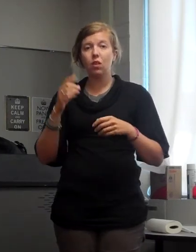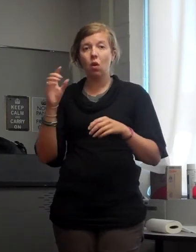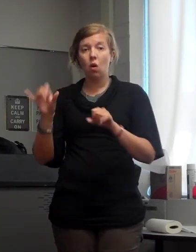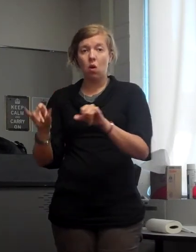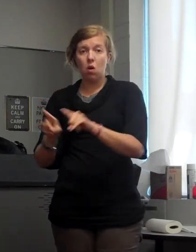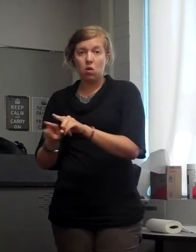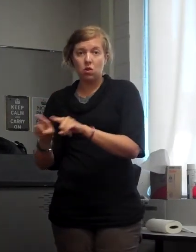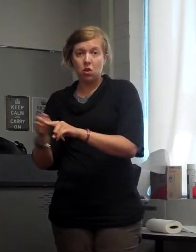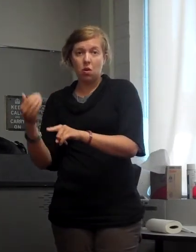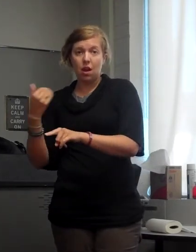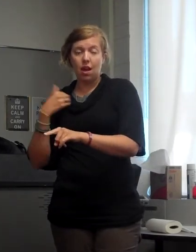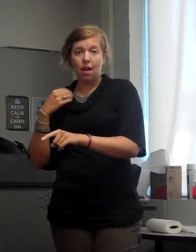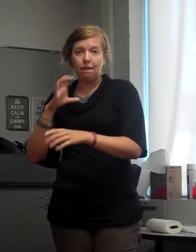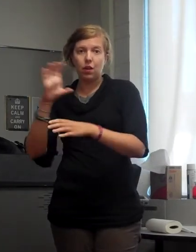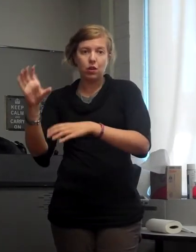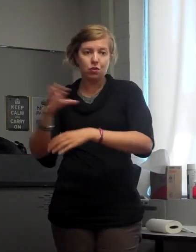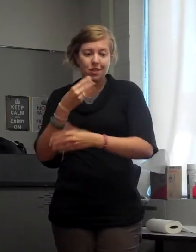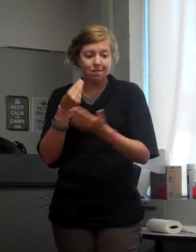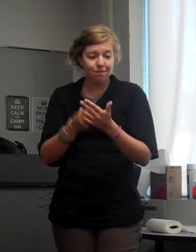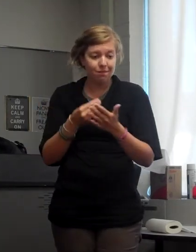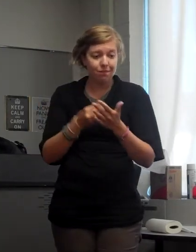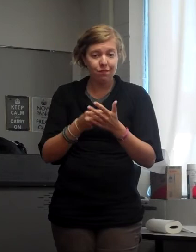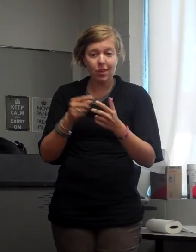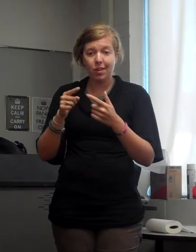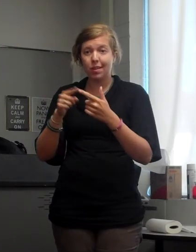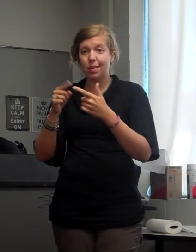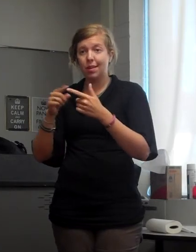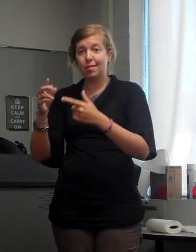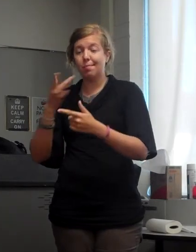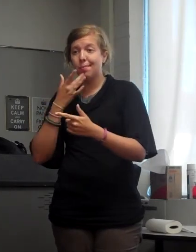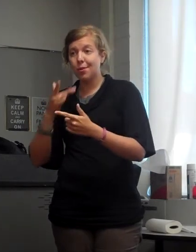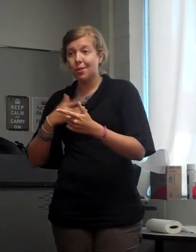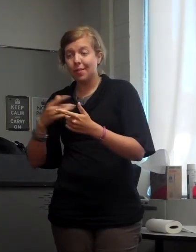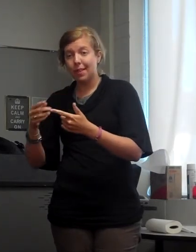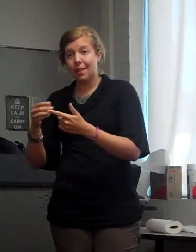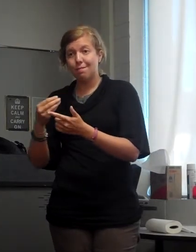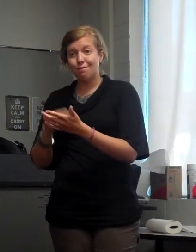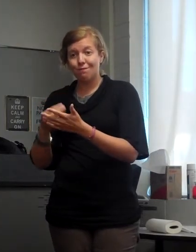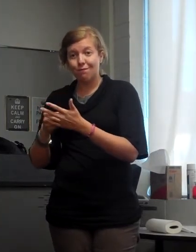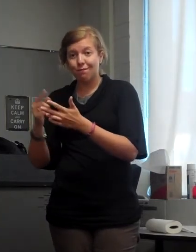but birthday too. We put so much money in there each month so that when somebody's